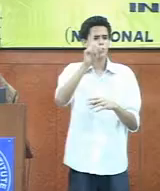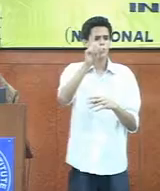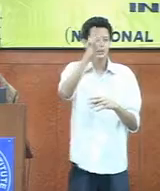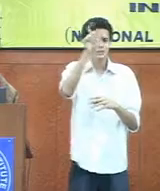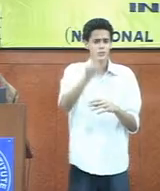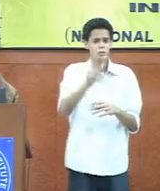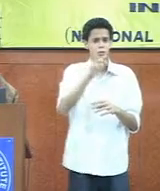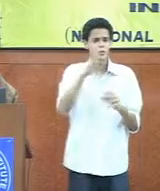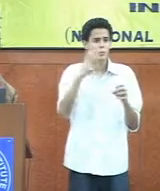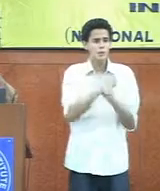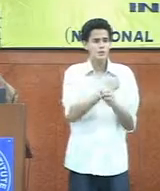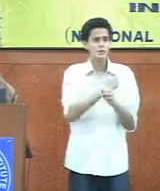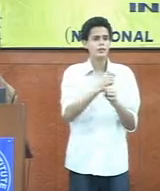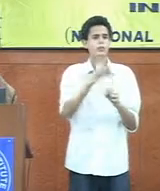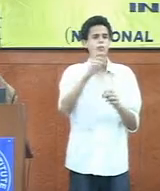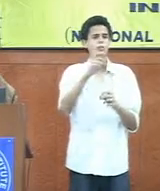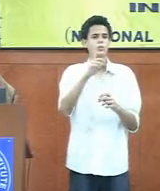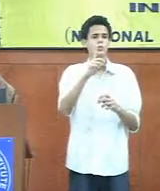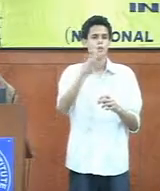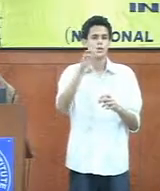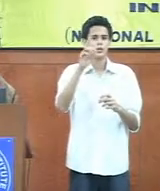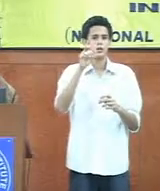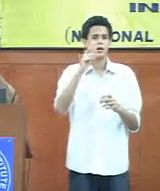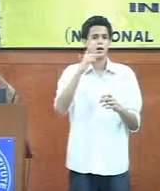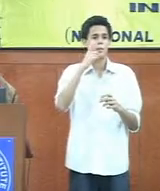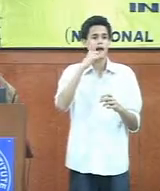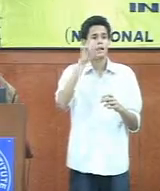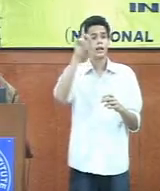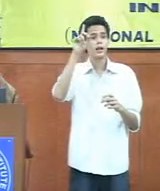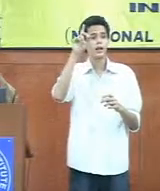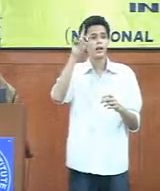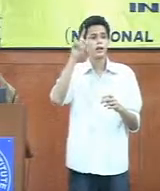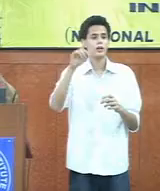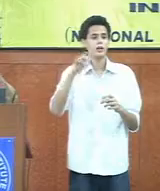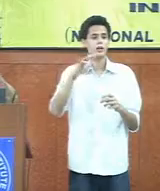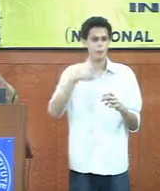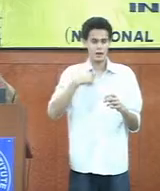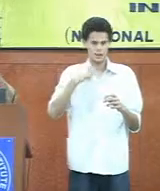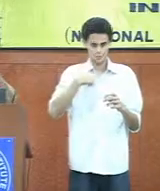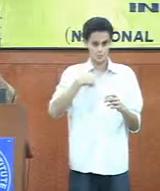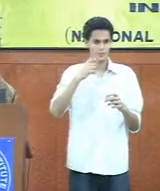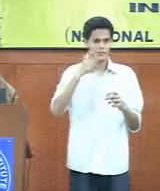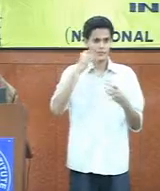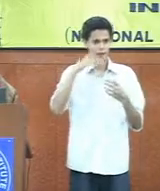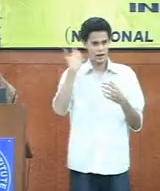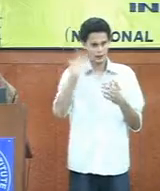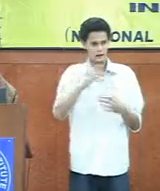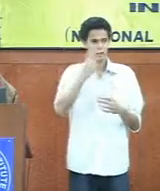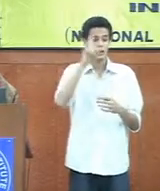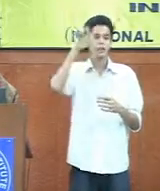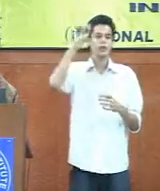doesn't get a share in the Hindu undivided family is the mother of the deceased. If she is alive,